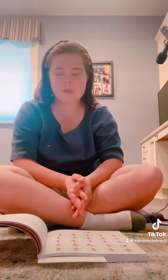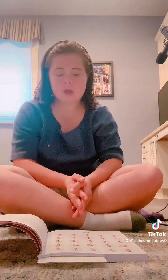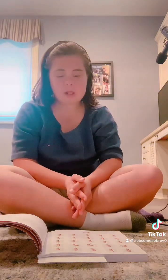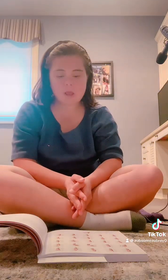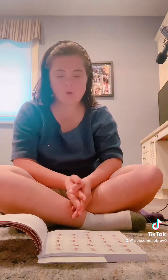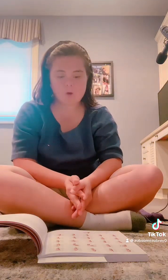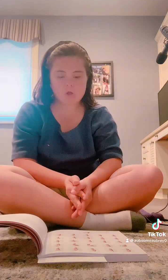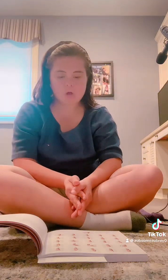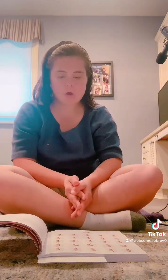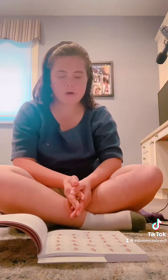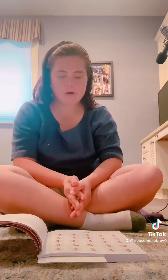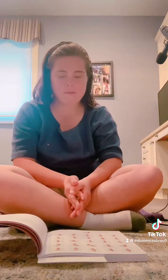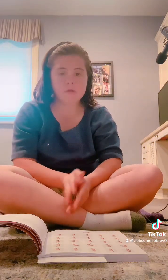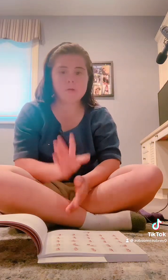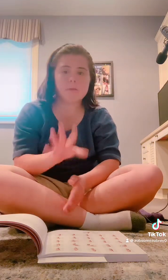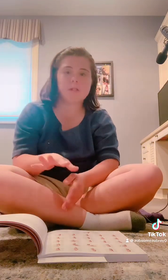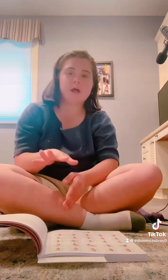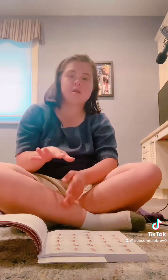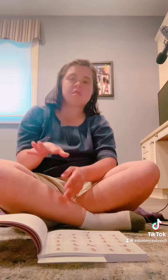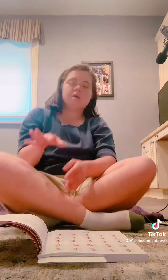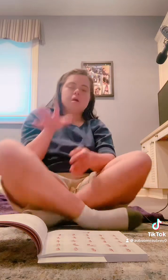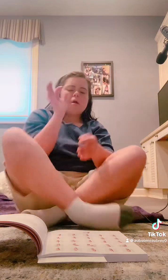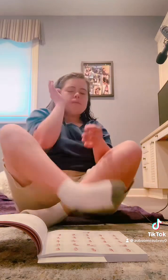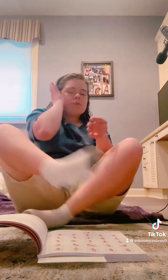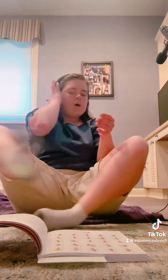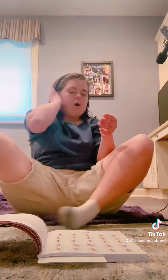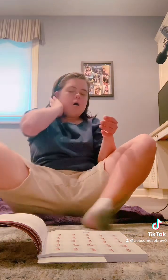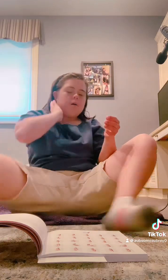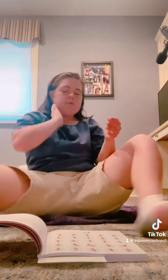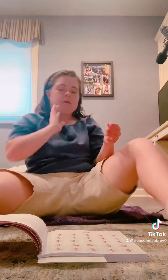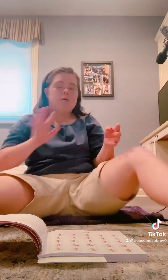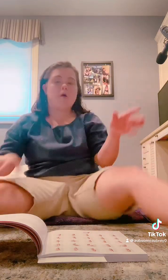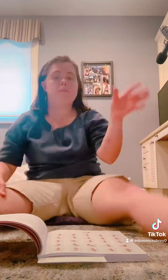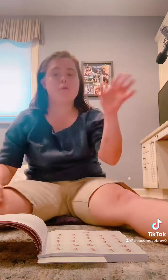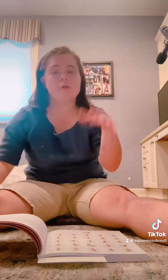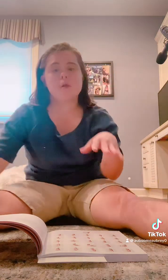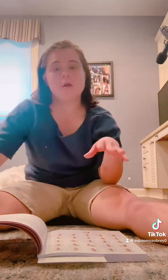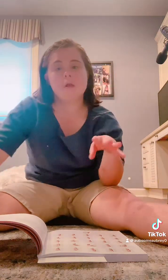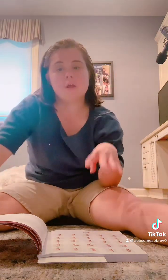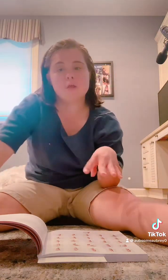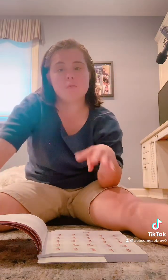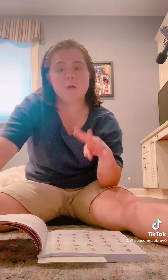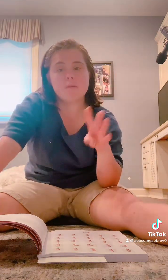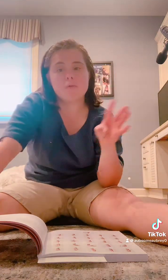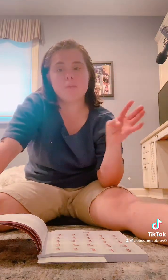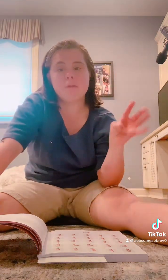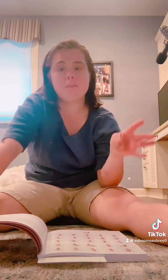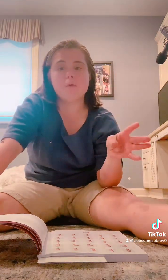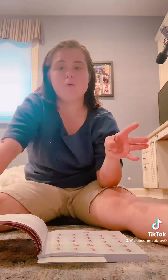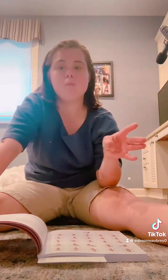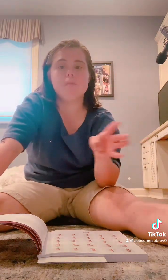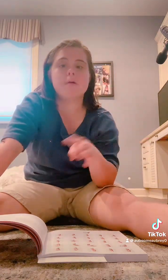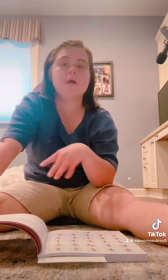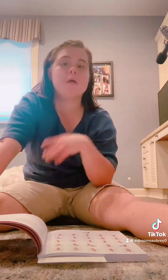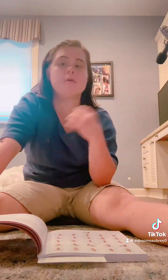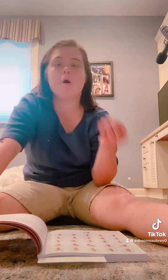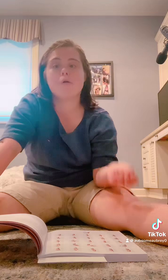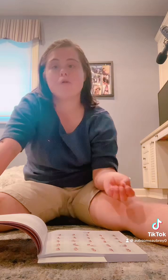sign language. This would be the last thing, because I know how important it is when it comes to people who maybe can't talk or